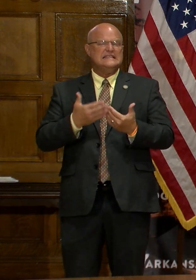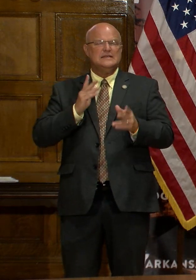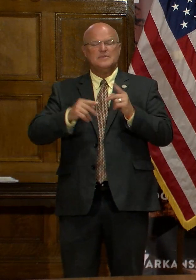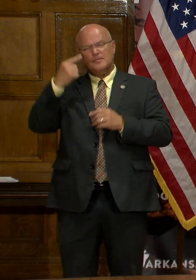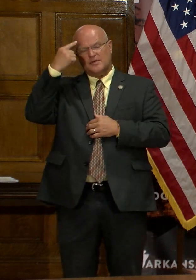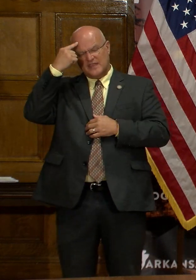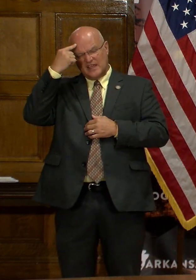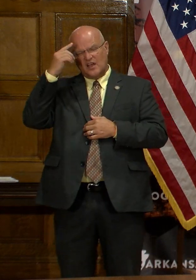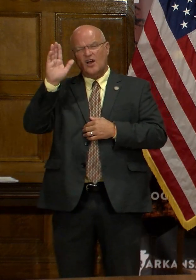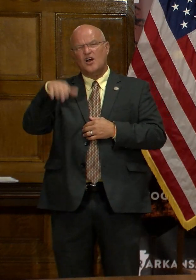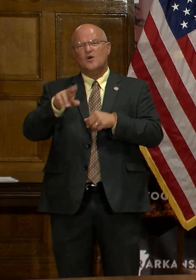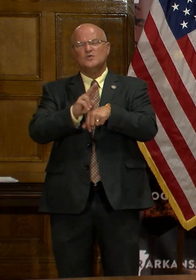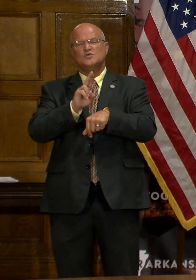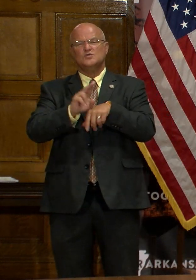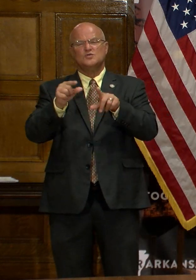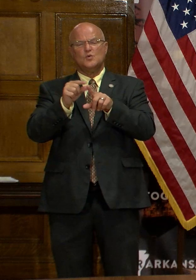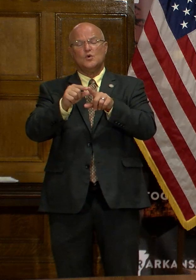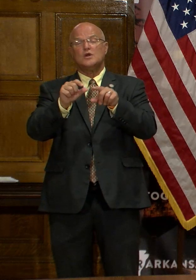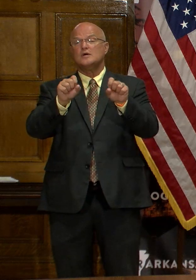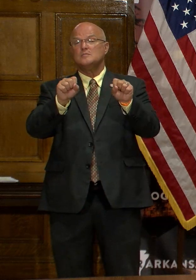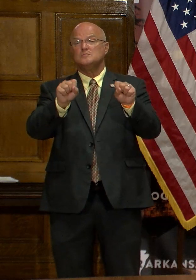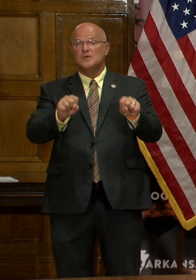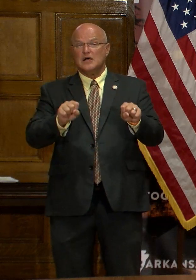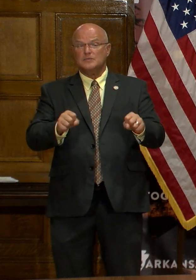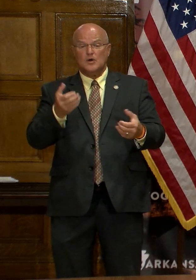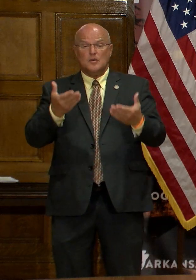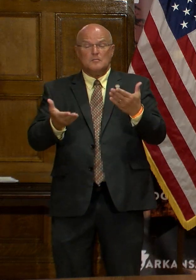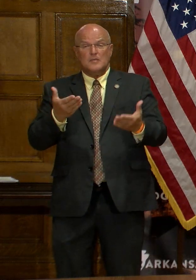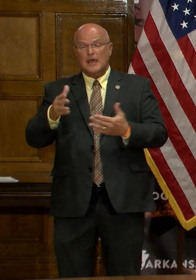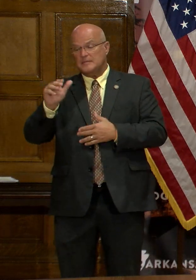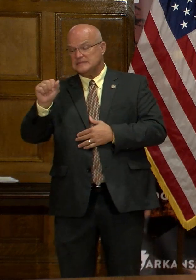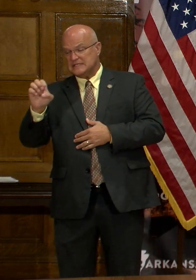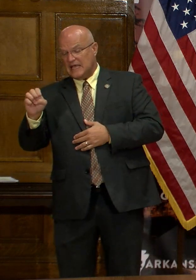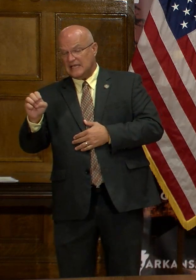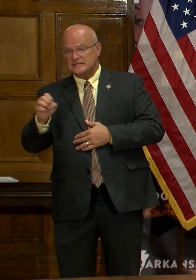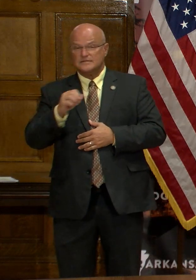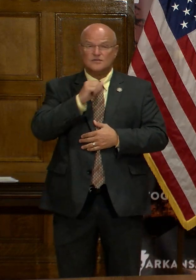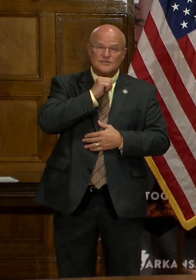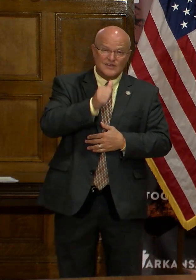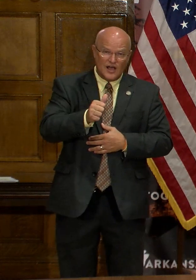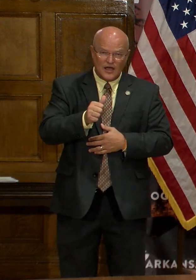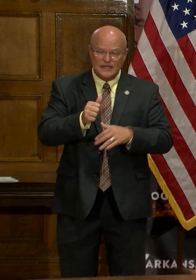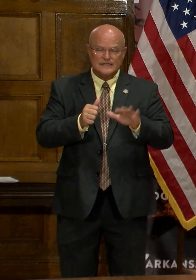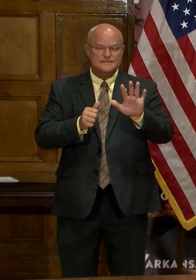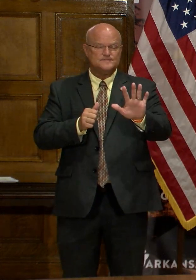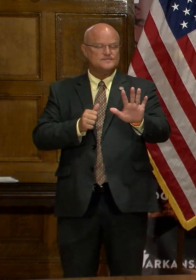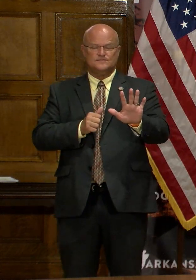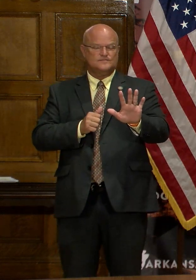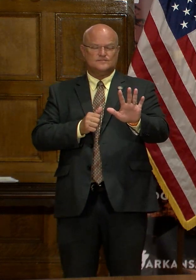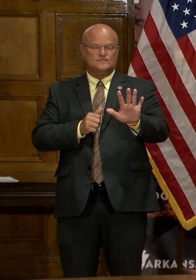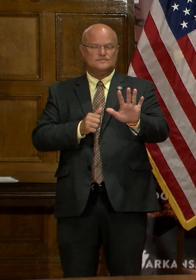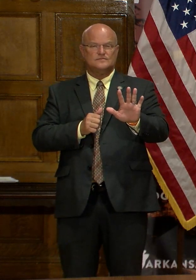think, since we use the word probable, that maybe it's case, maybe it isn't, but that's not how we think of